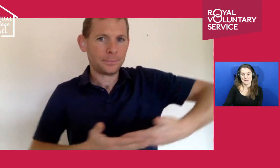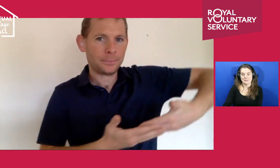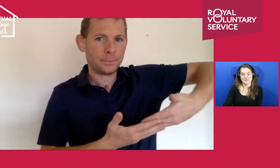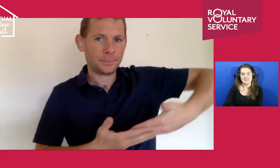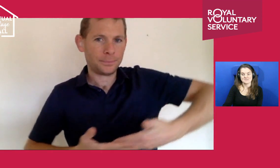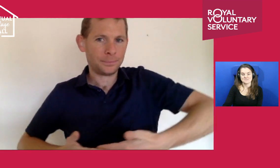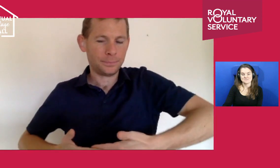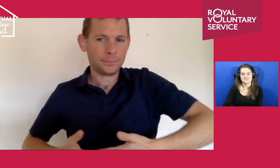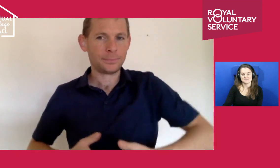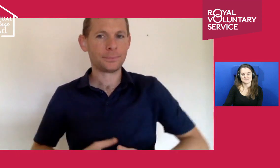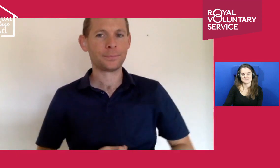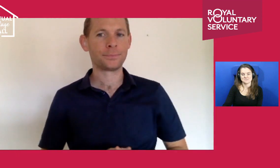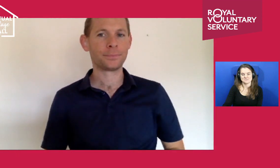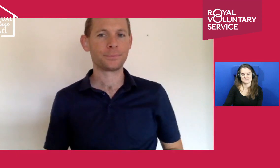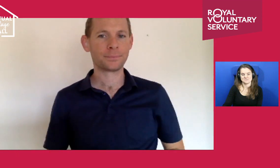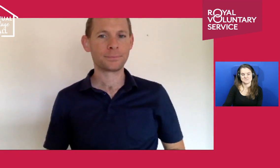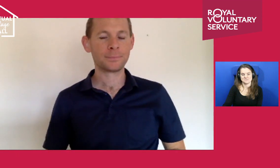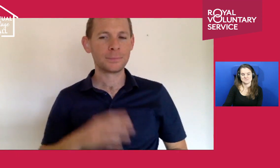Baby.